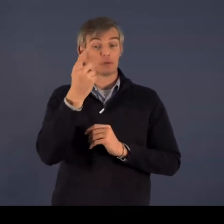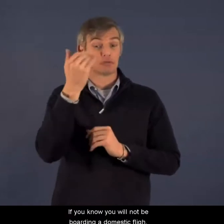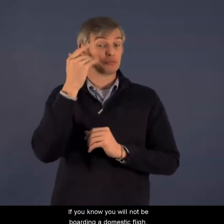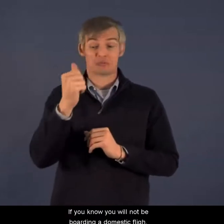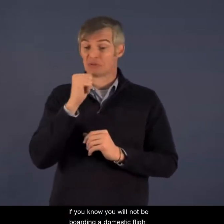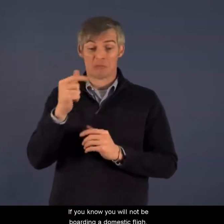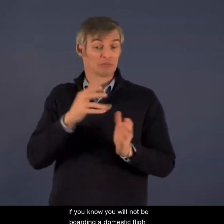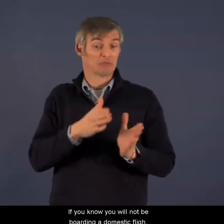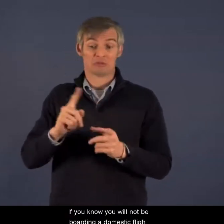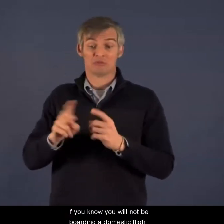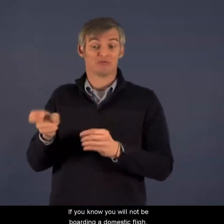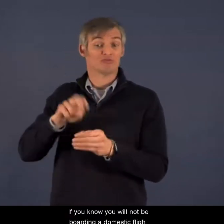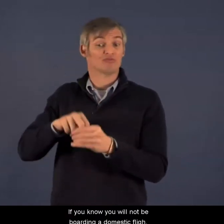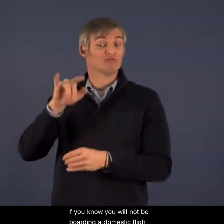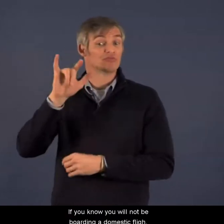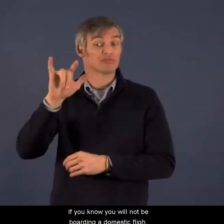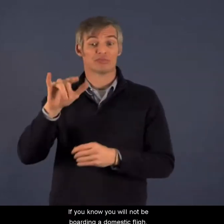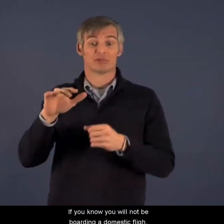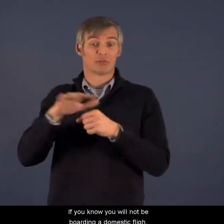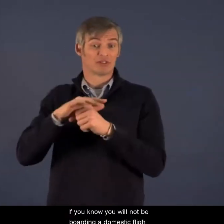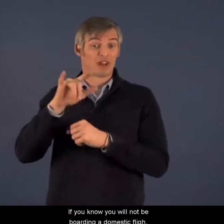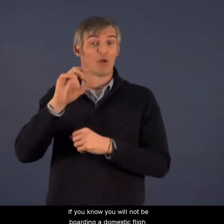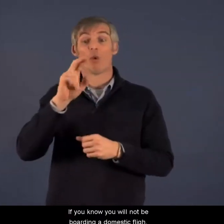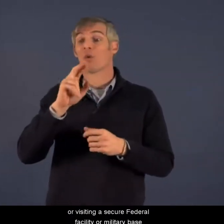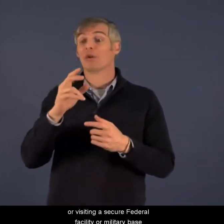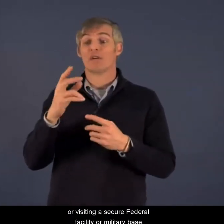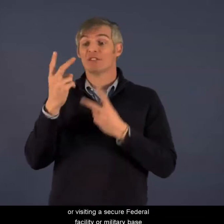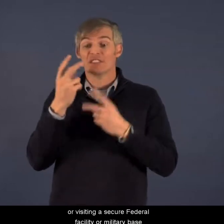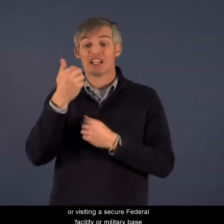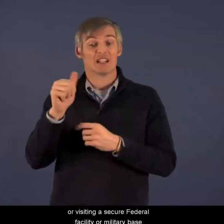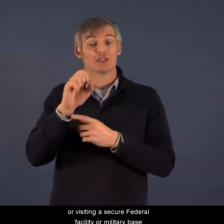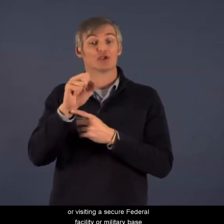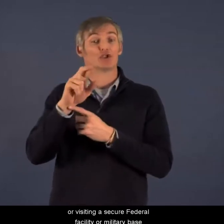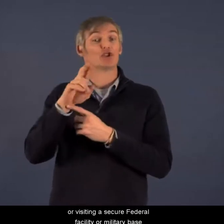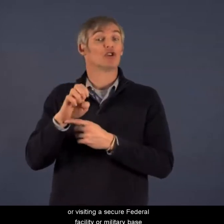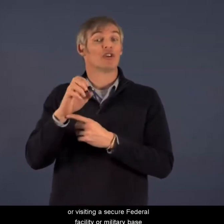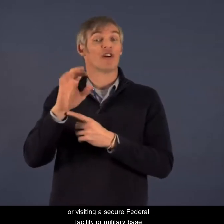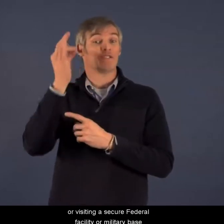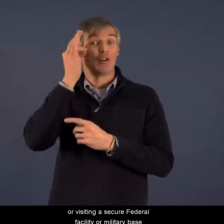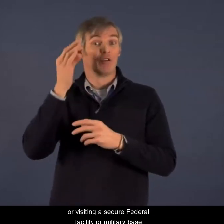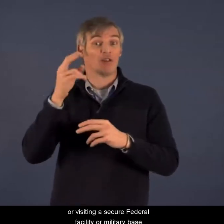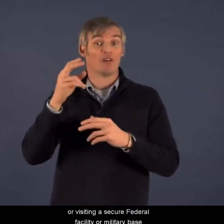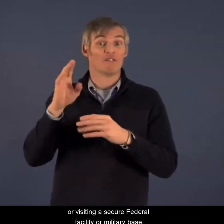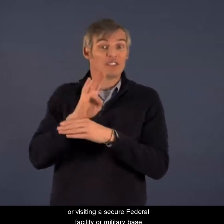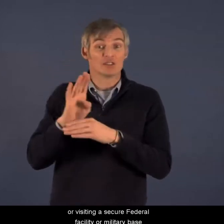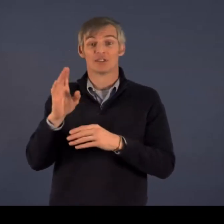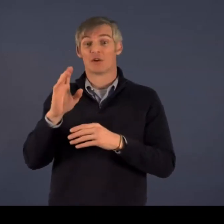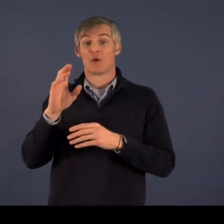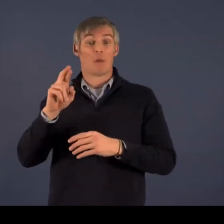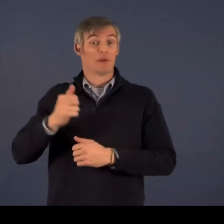If you know you will not be boarding a domestic flight or visiting a secure federal facility or military base, you